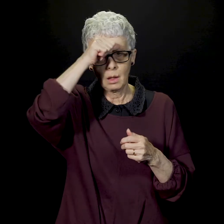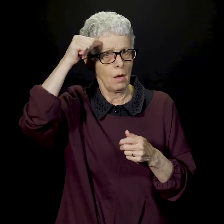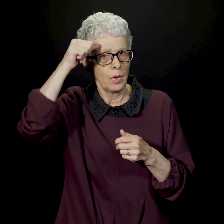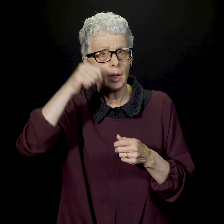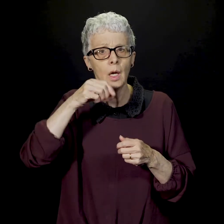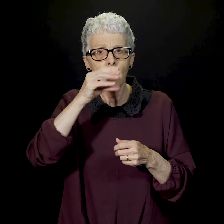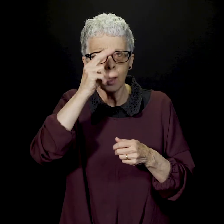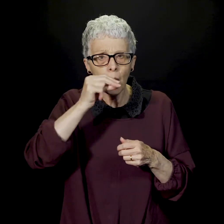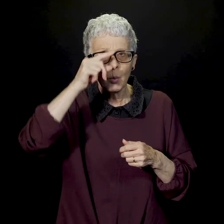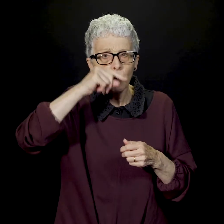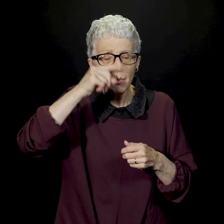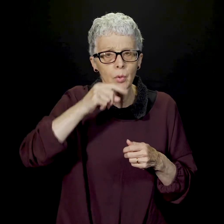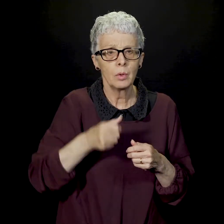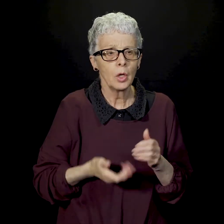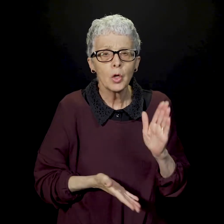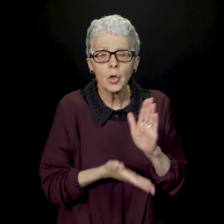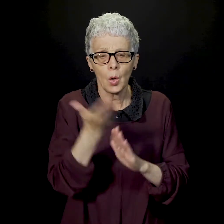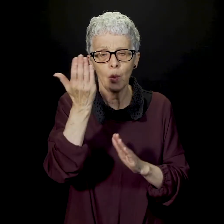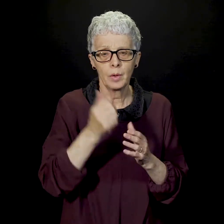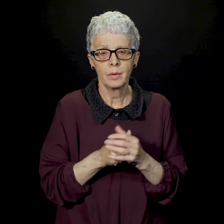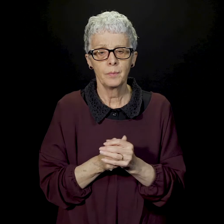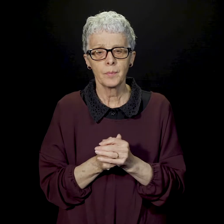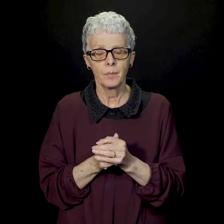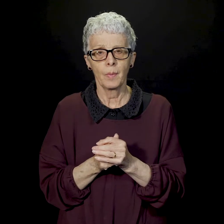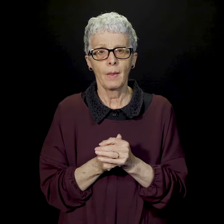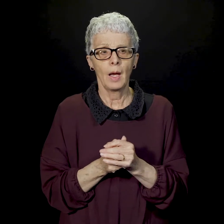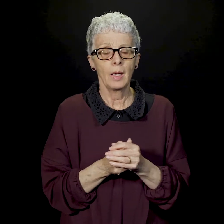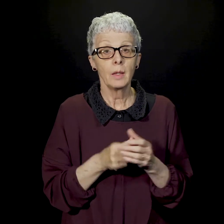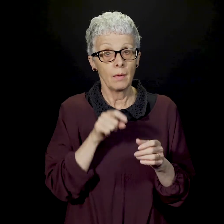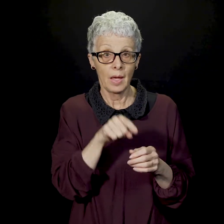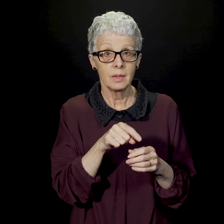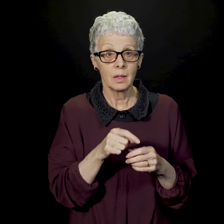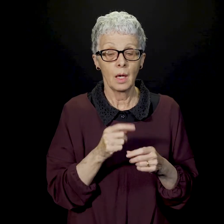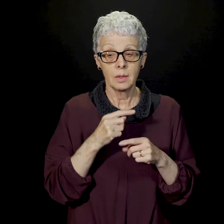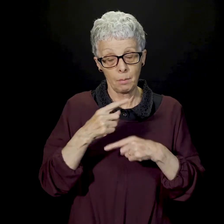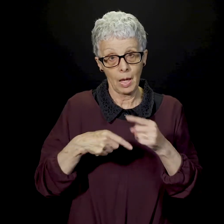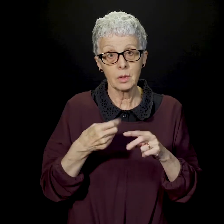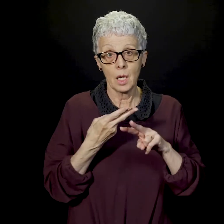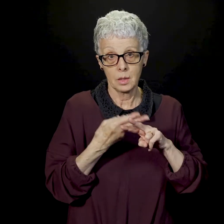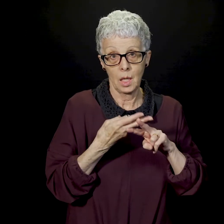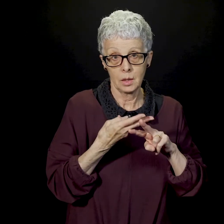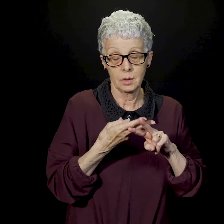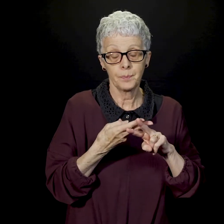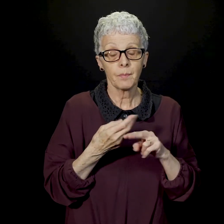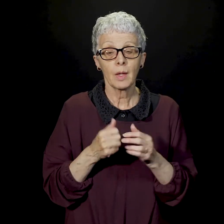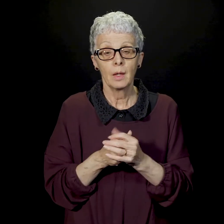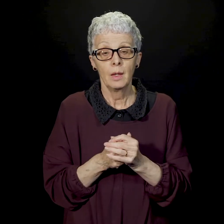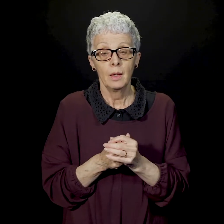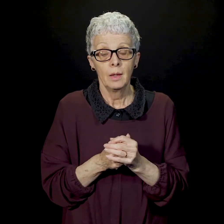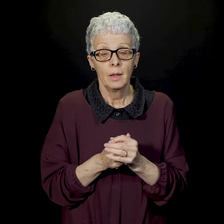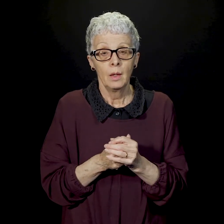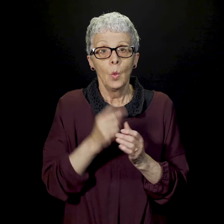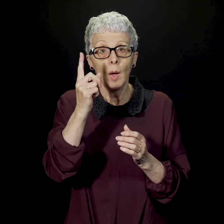also progressive thought, particularly around sex and sexuality. And professor and researcher Donna